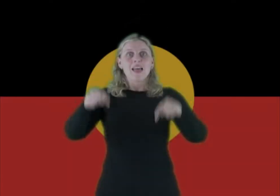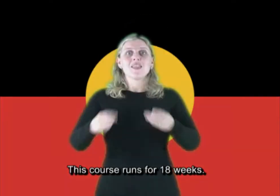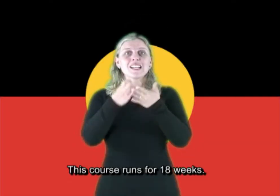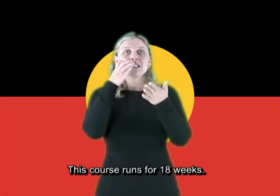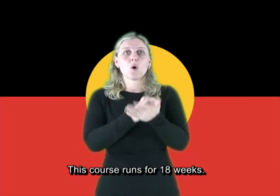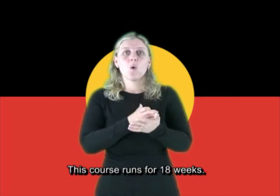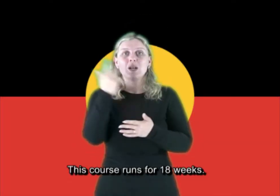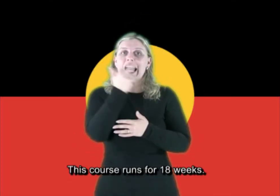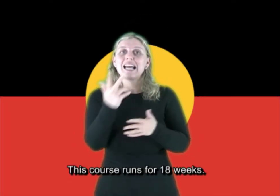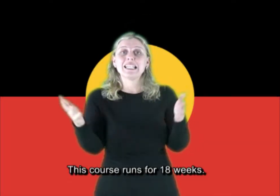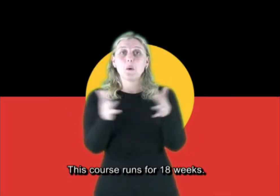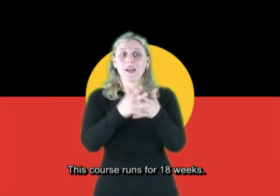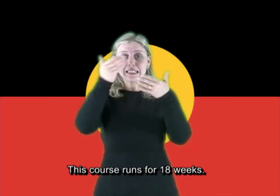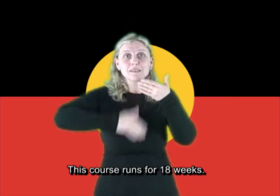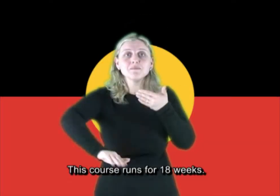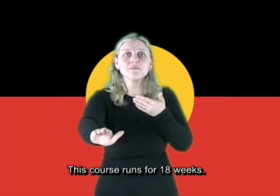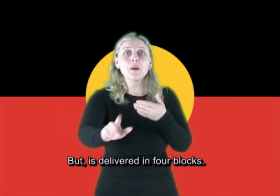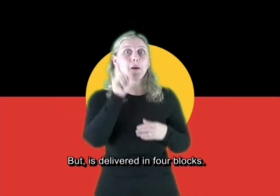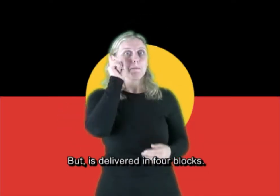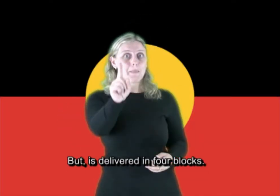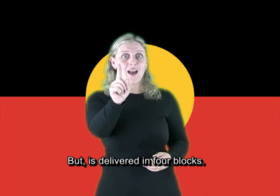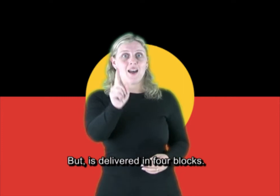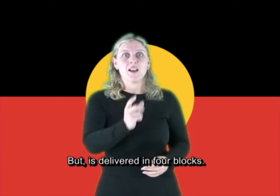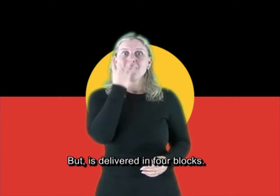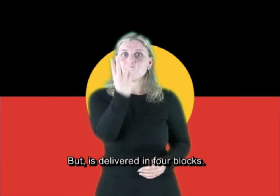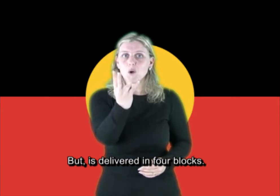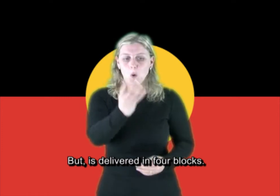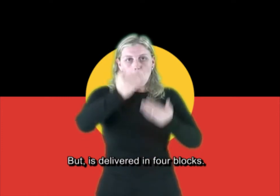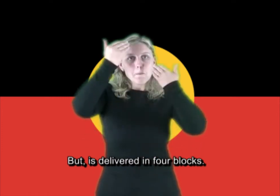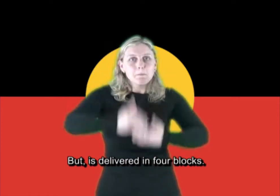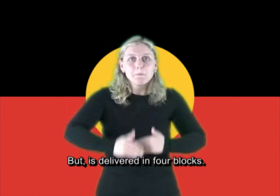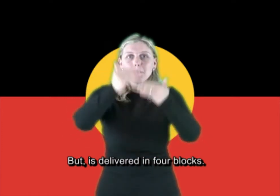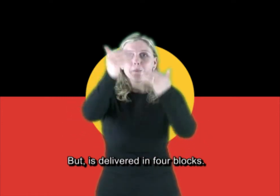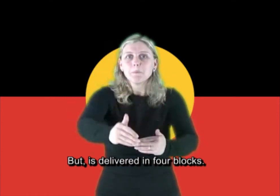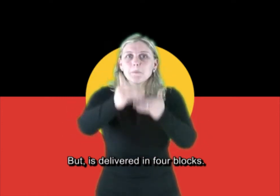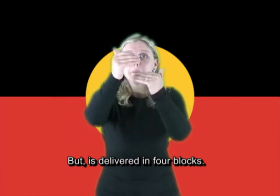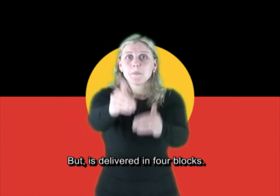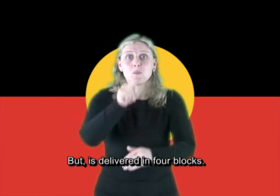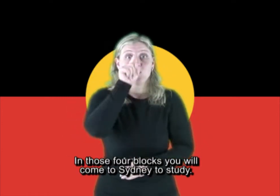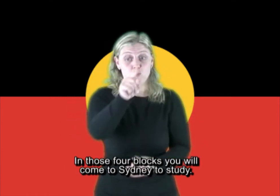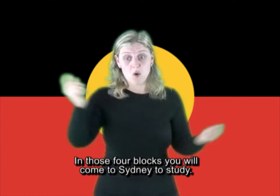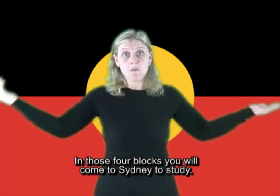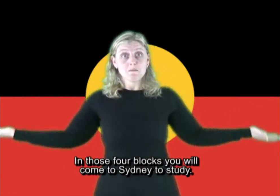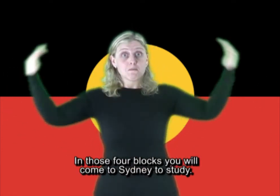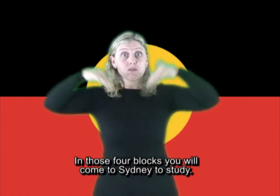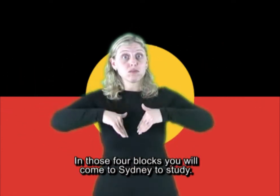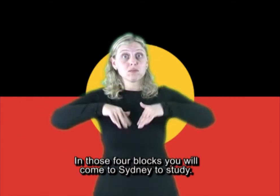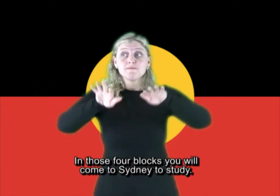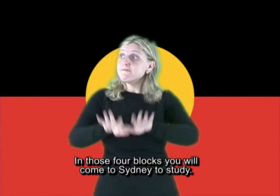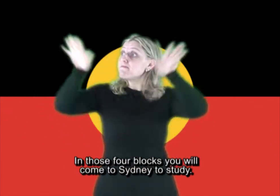This course runs for 18 weeks, but it's delivered in four blocks. In those four blocks, you